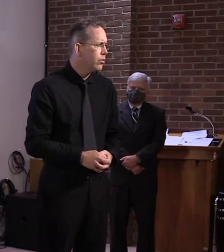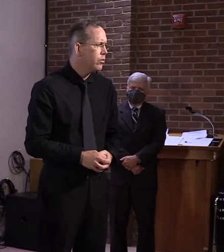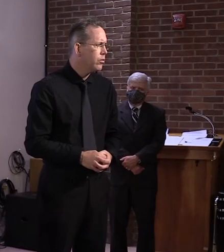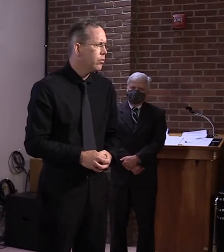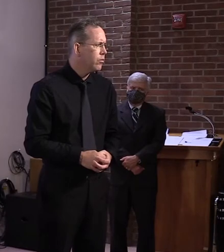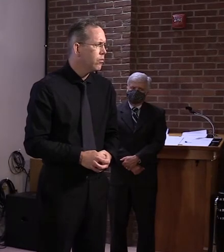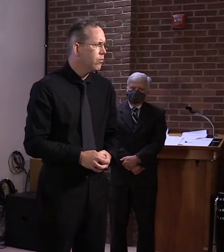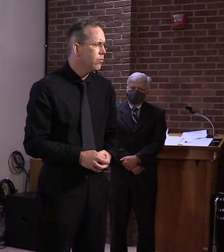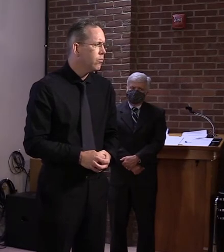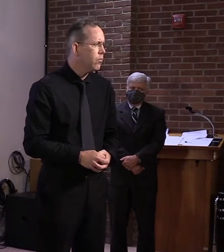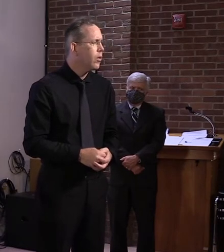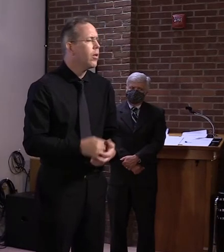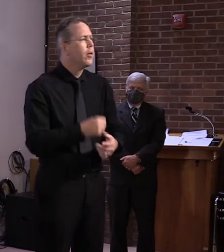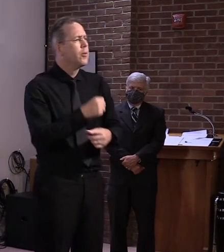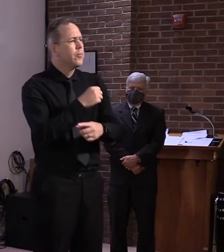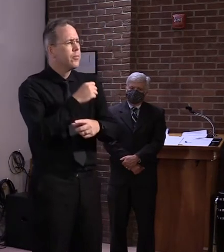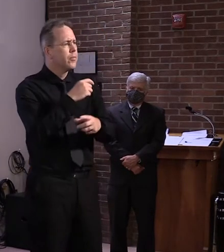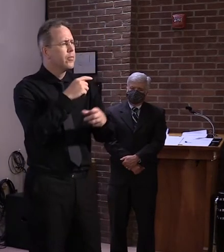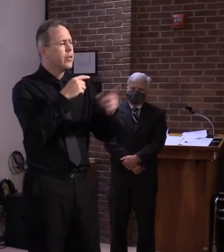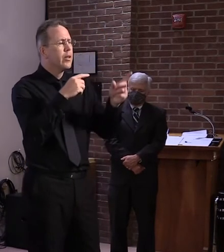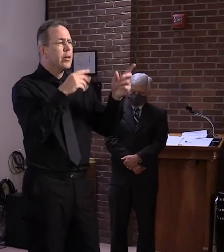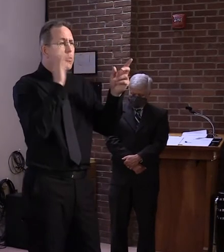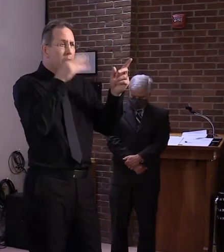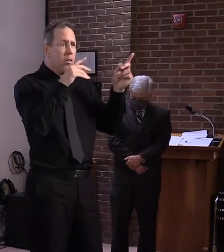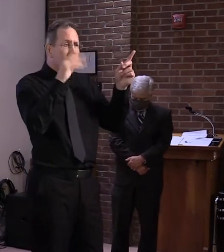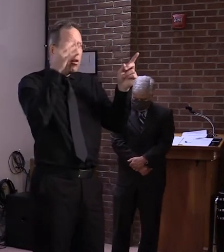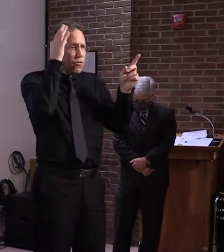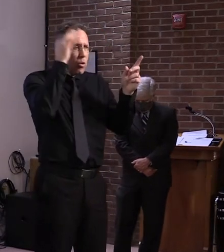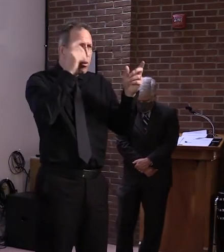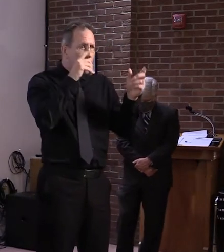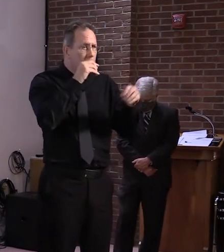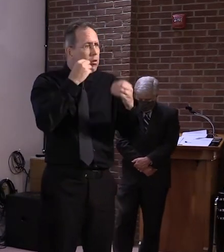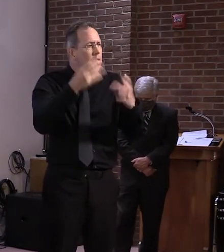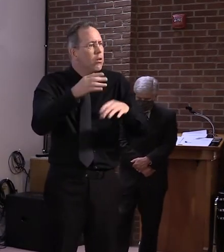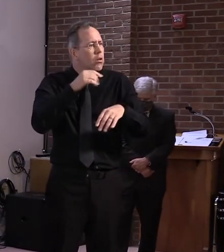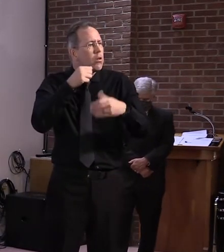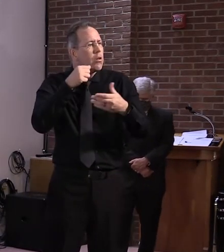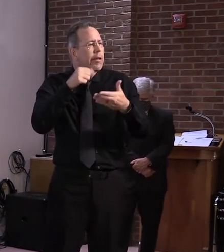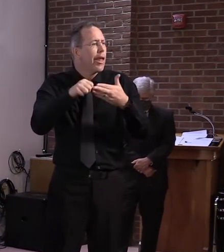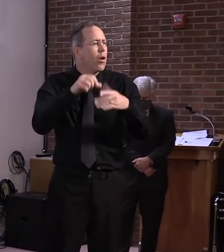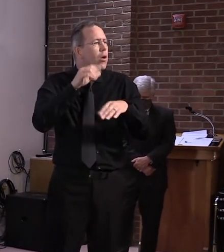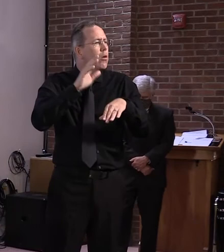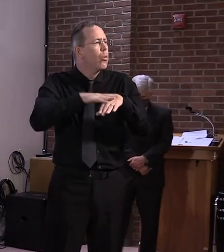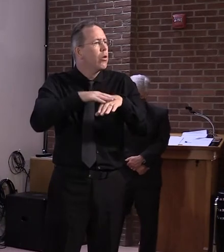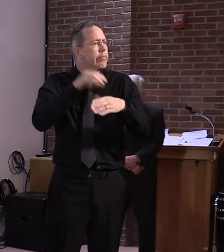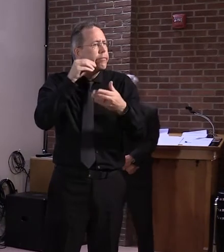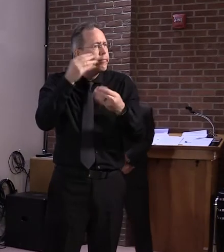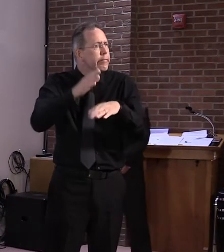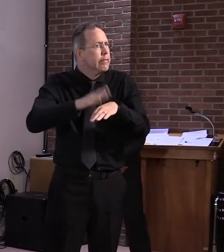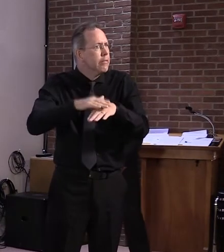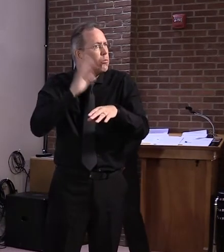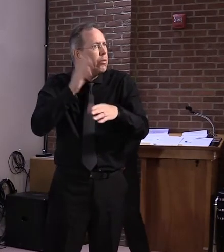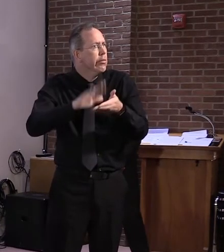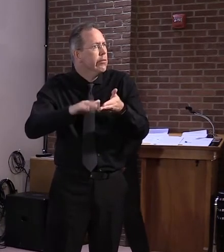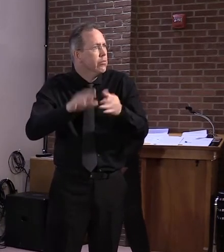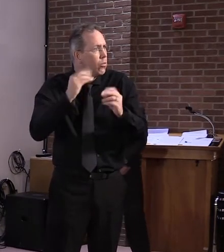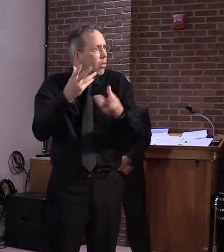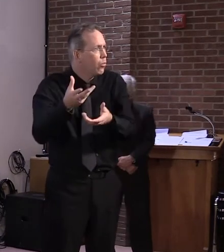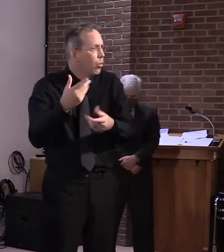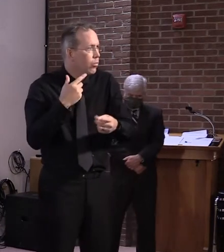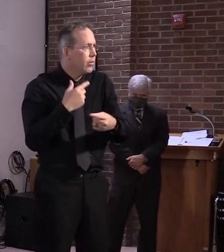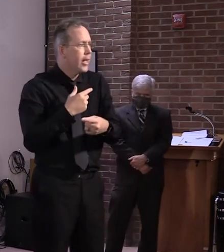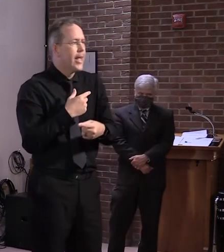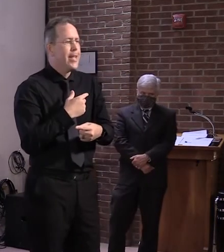federal agency, they are exempt from WARN requirements, both at the federal level and at the state level. However, if